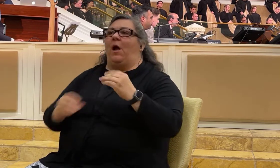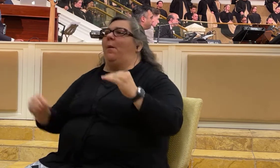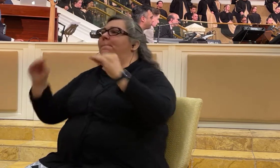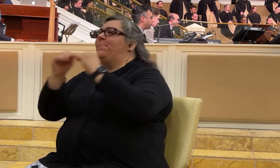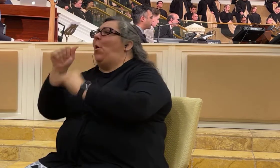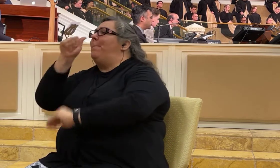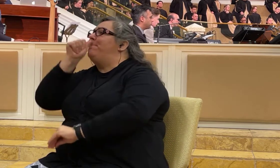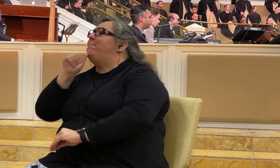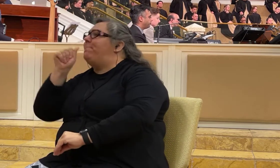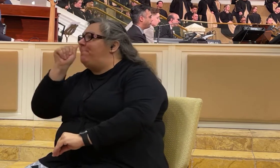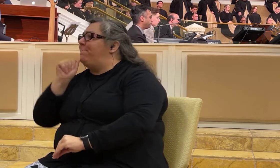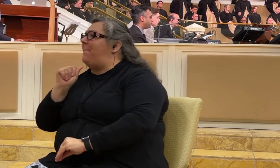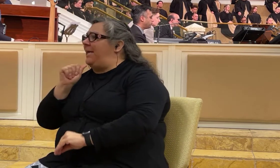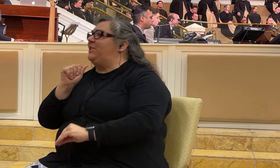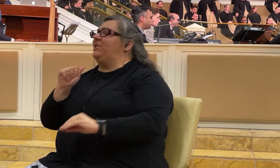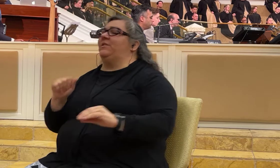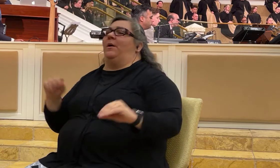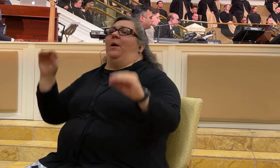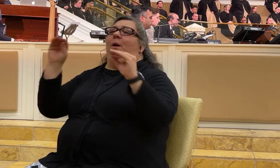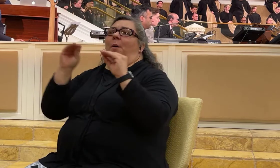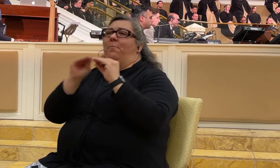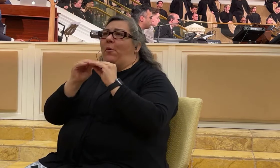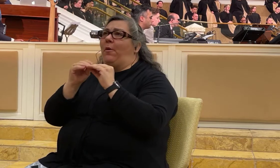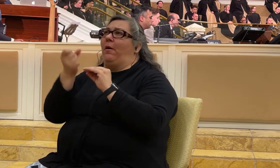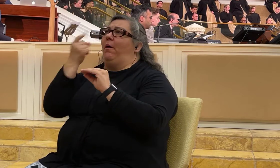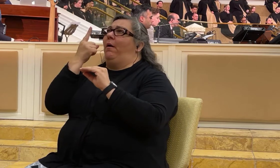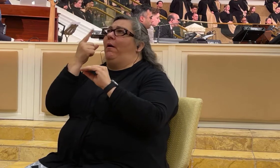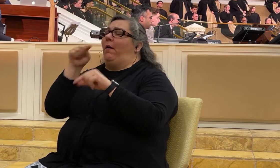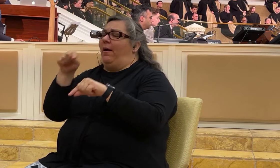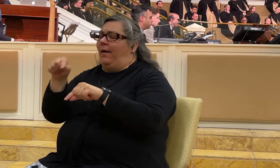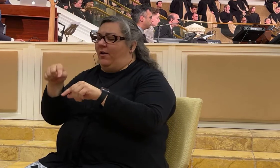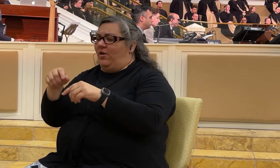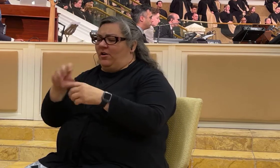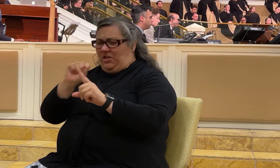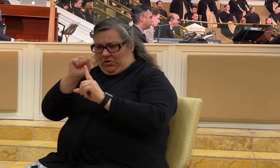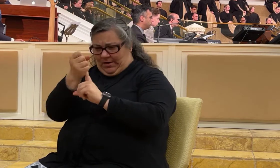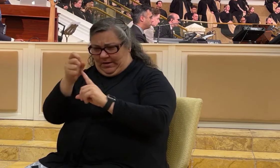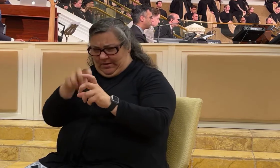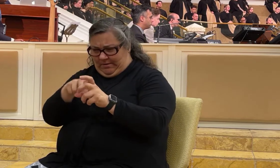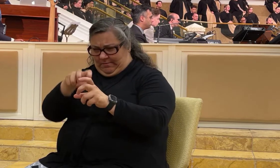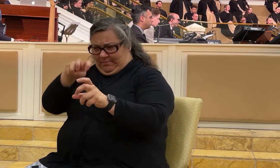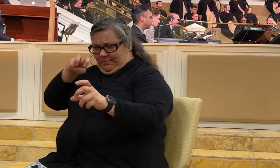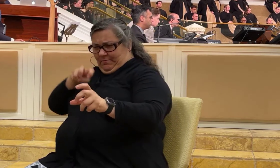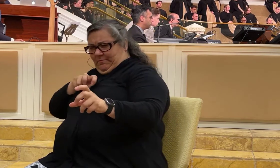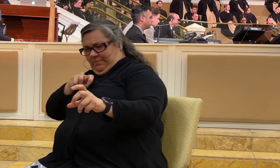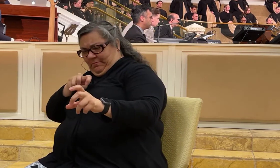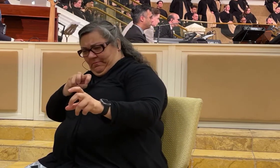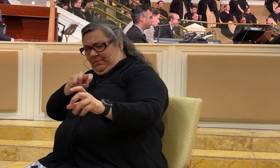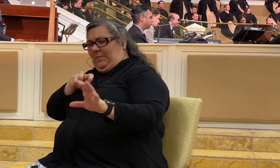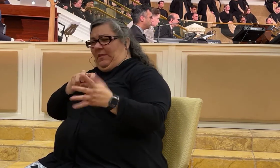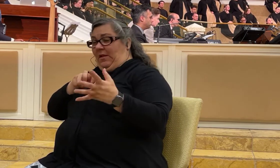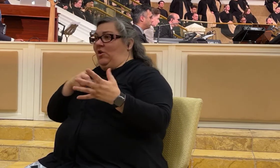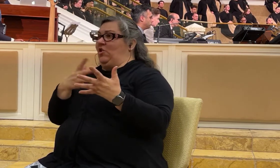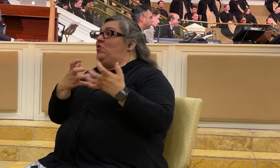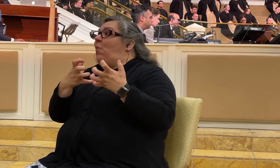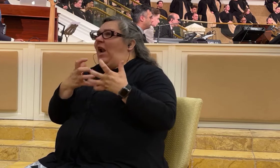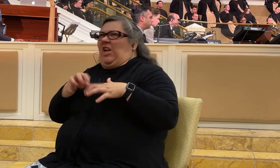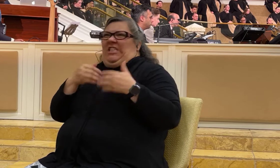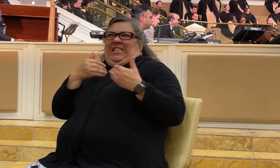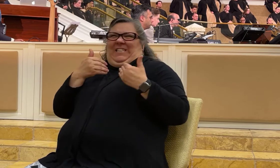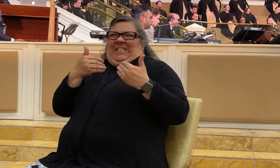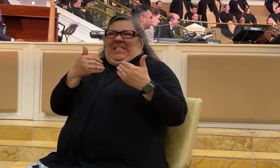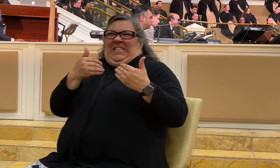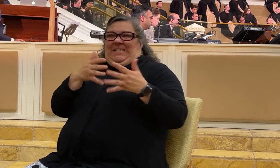the necessity to step back from that eager spirit that wants to just conquer in a